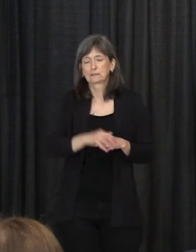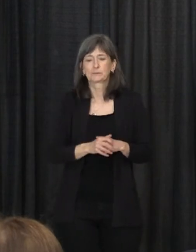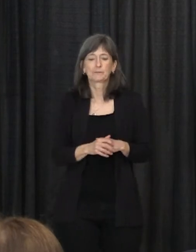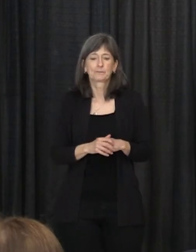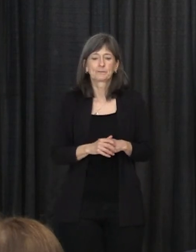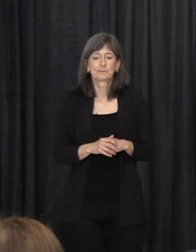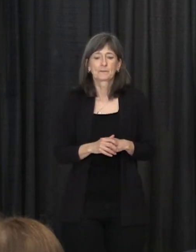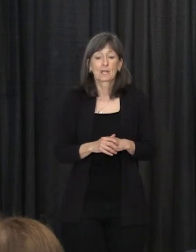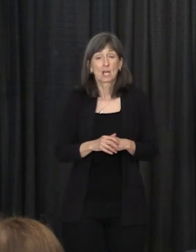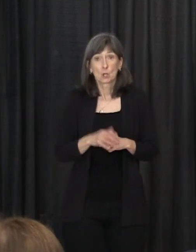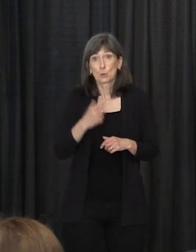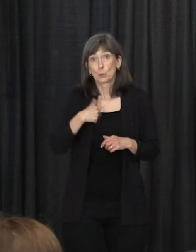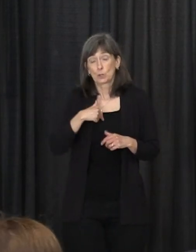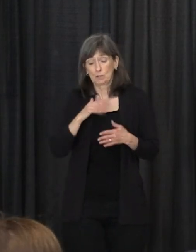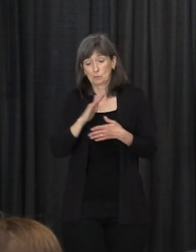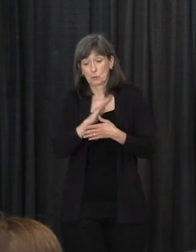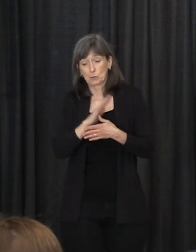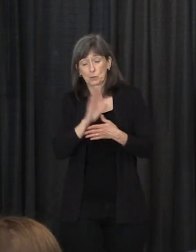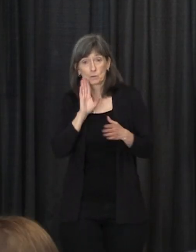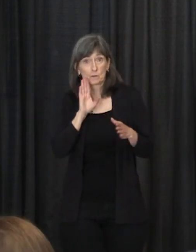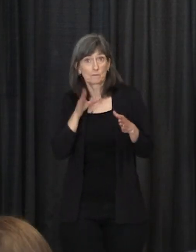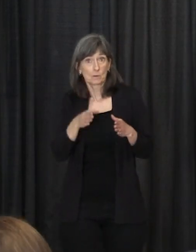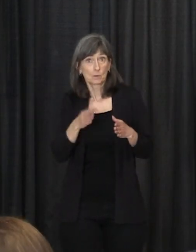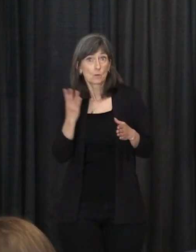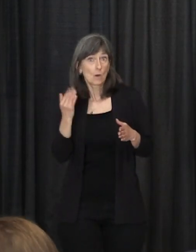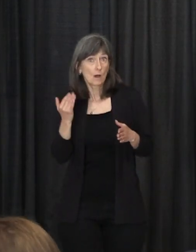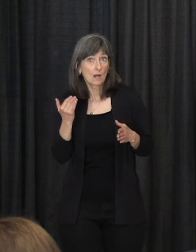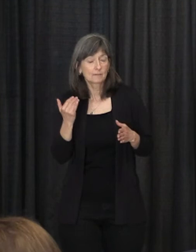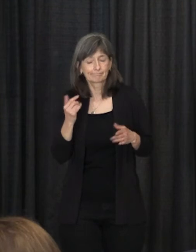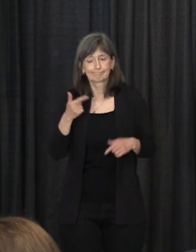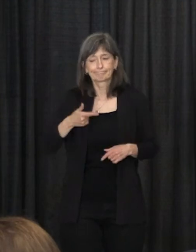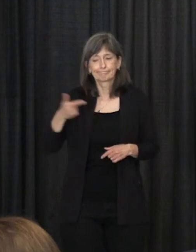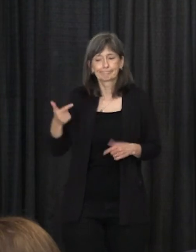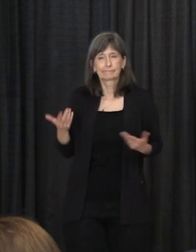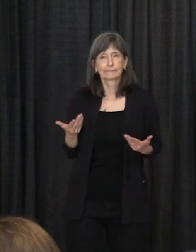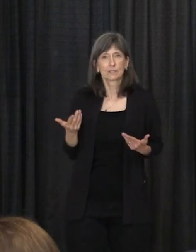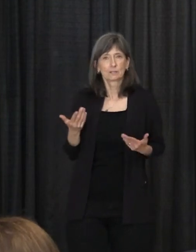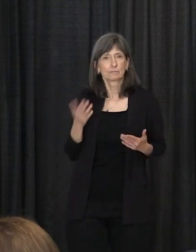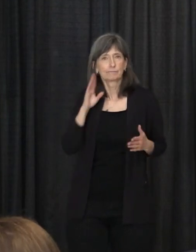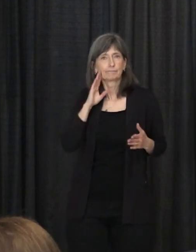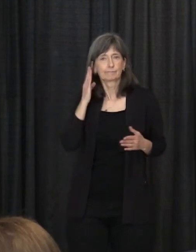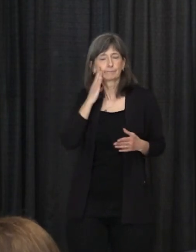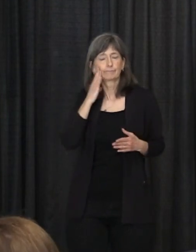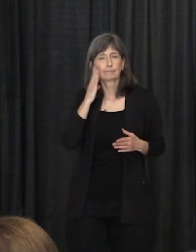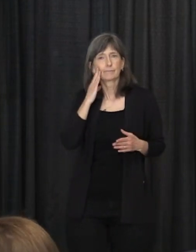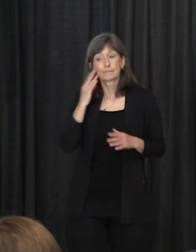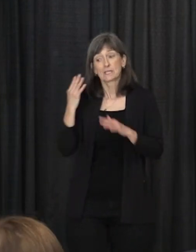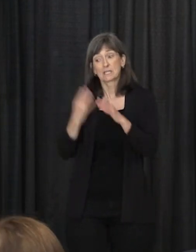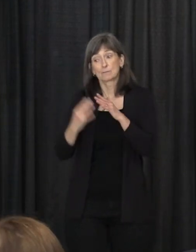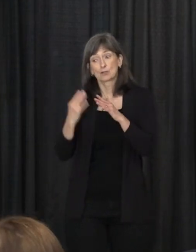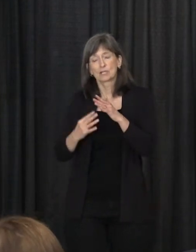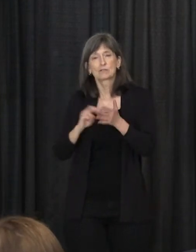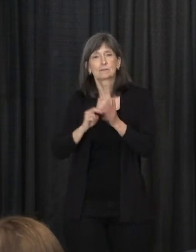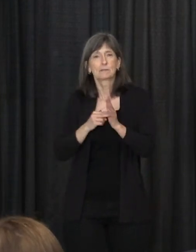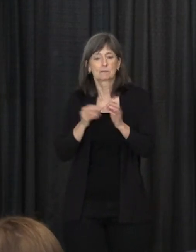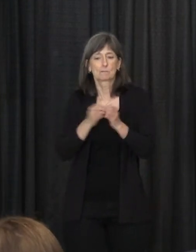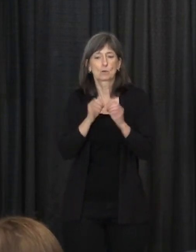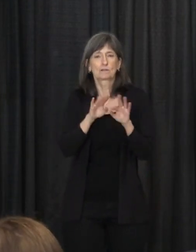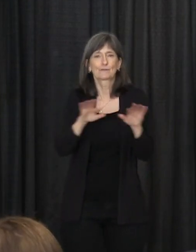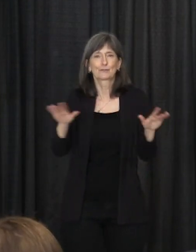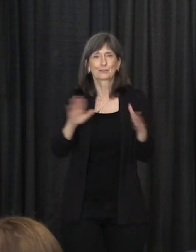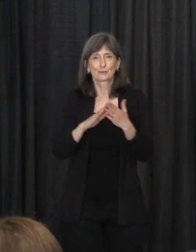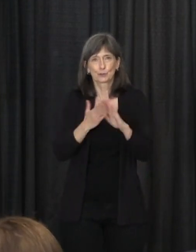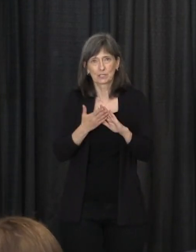area because our government recognizes that immigration contributes to increased diversity and